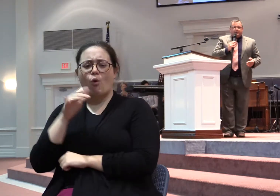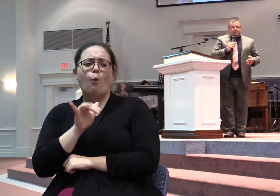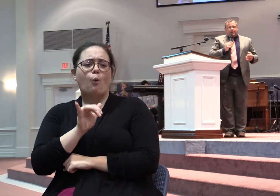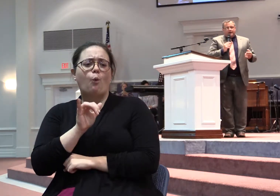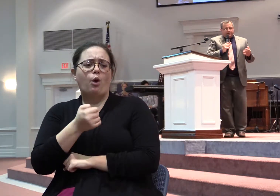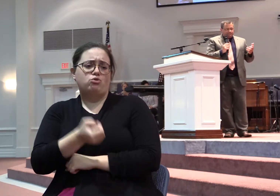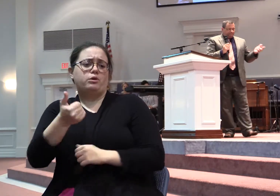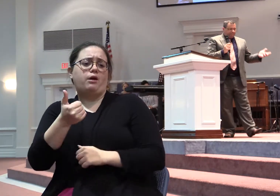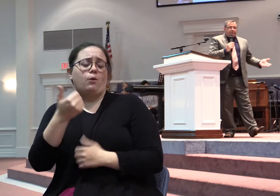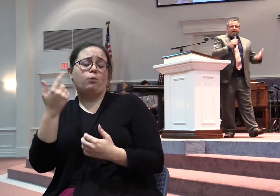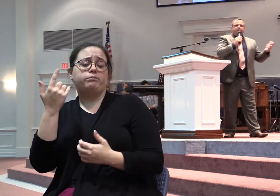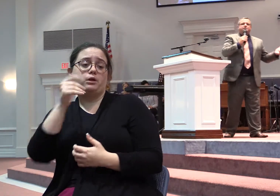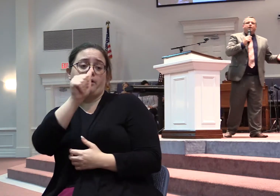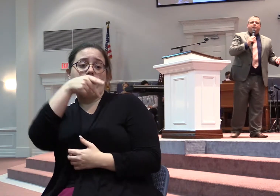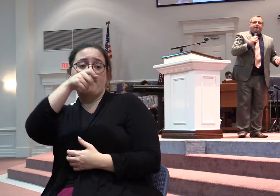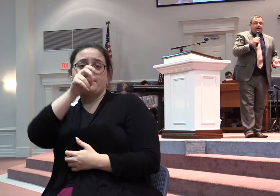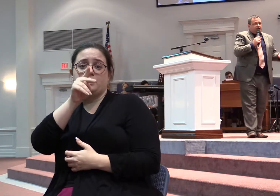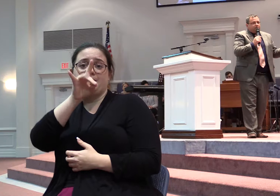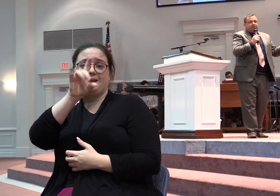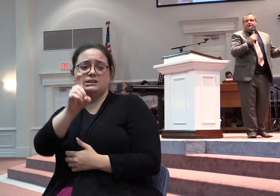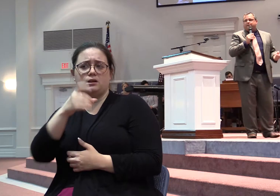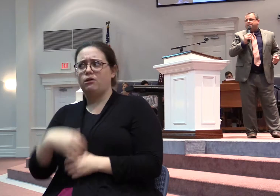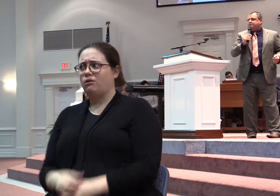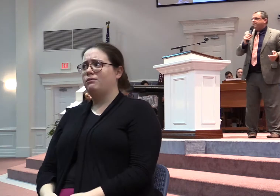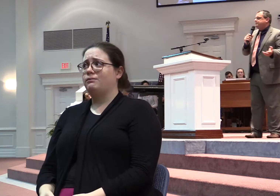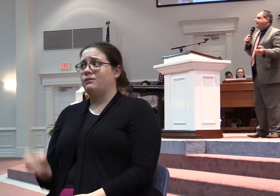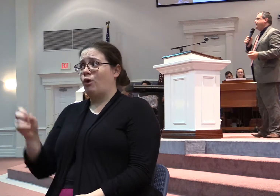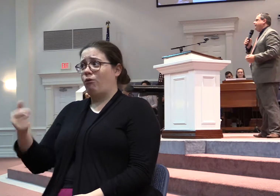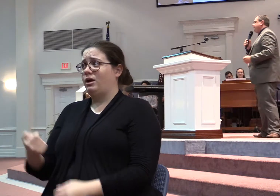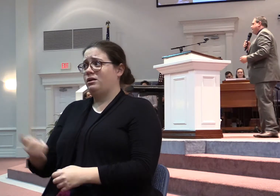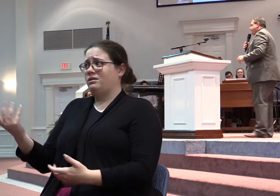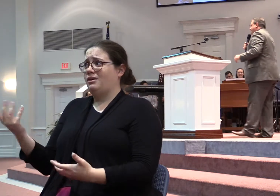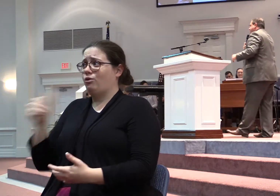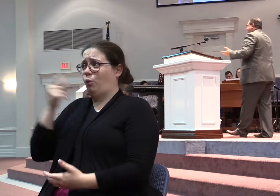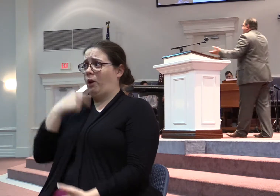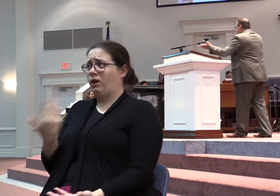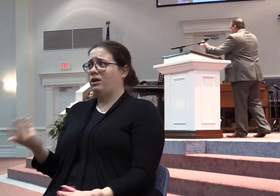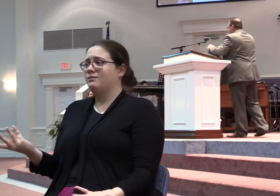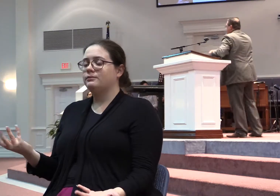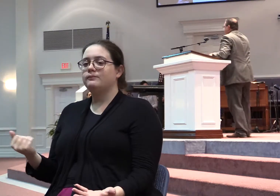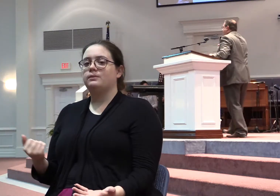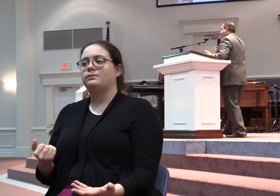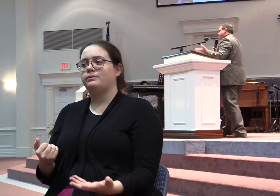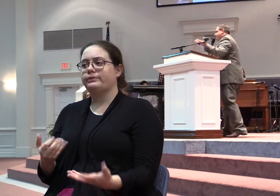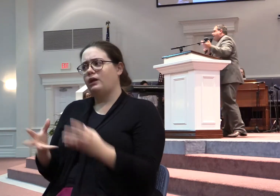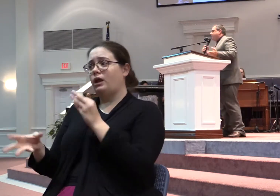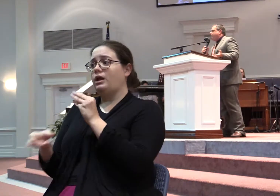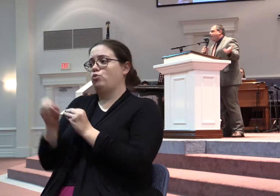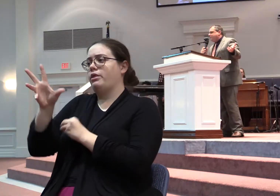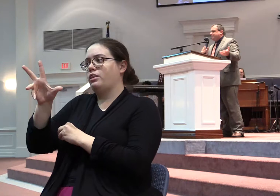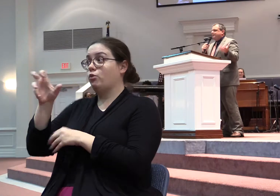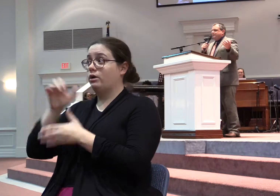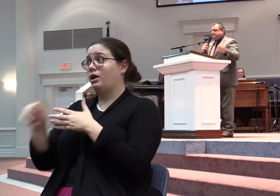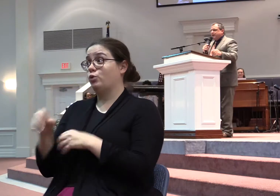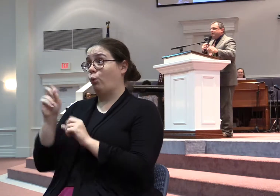your appendix while we were there. I said, oh, gee, that's great. Just go ahead and take it out. He said, it's an extra $300. I said, hey, no